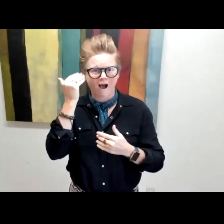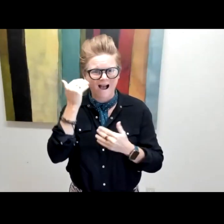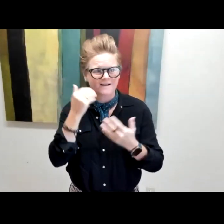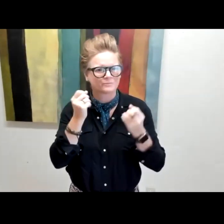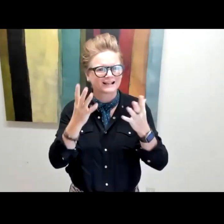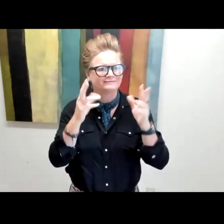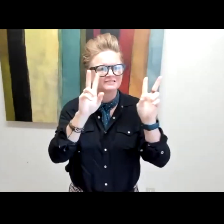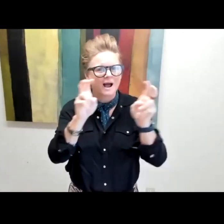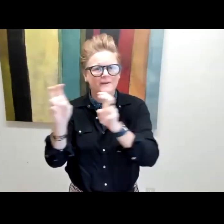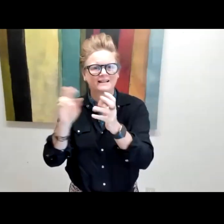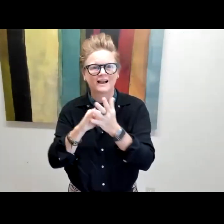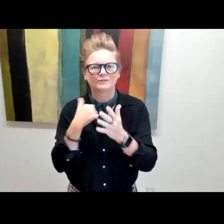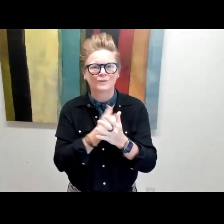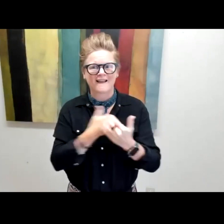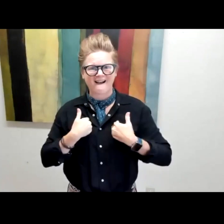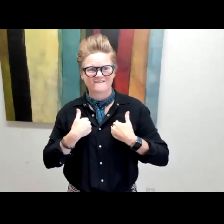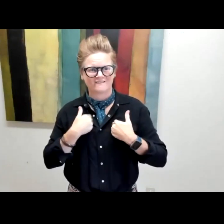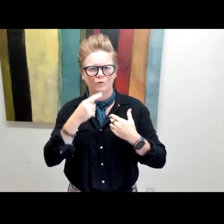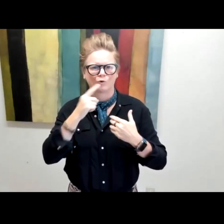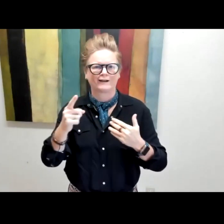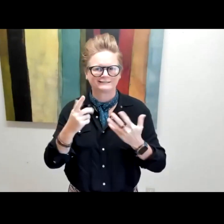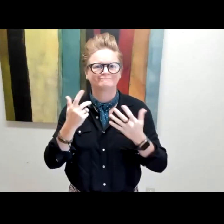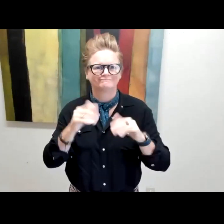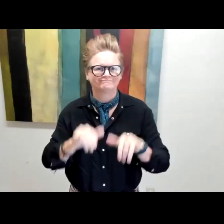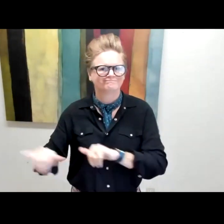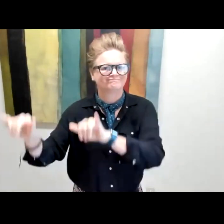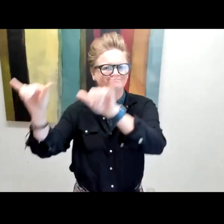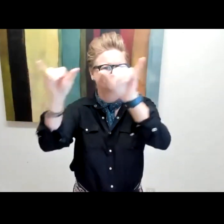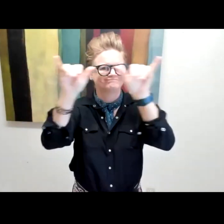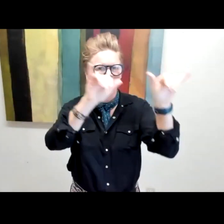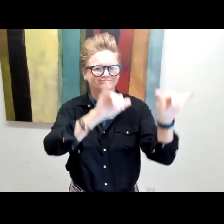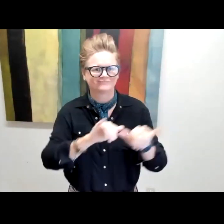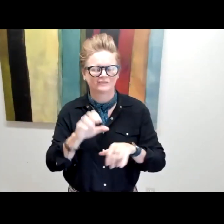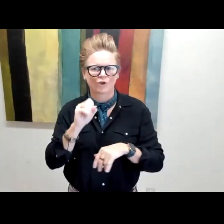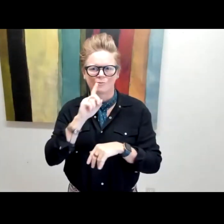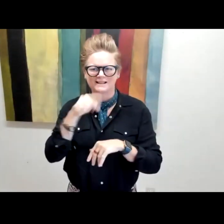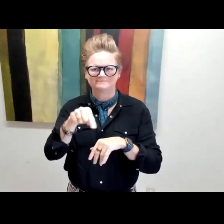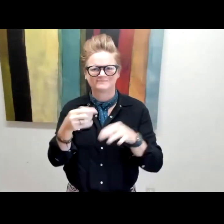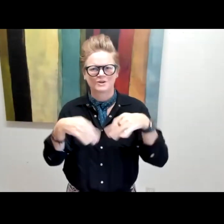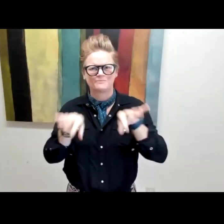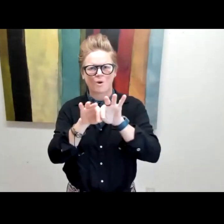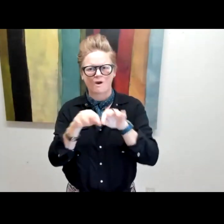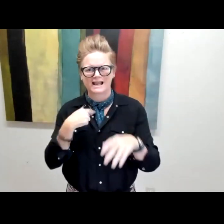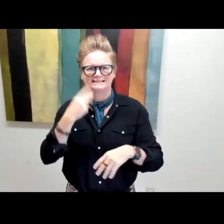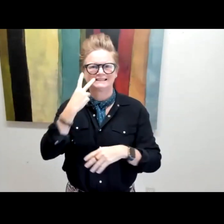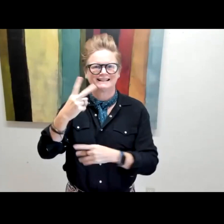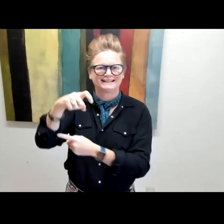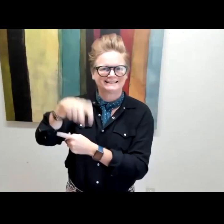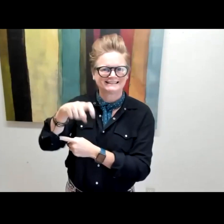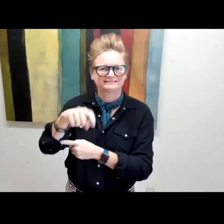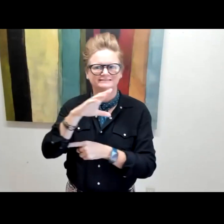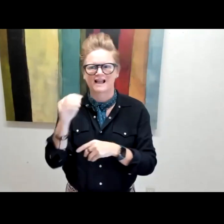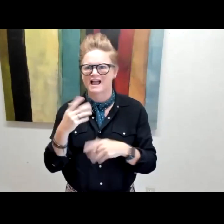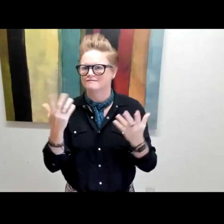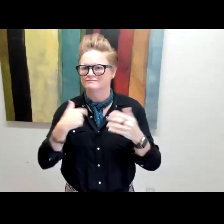just limiting to the California area. We know a lot of topics that we have very common struggles